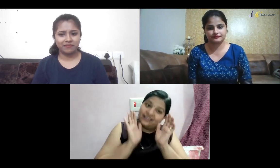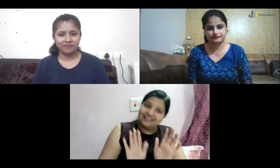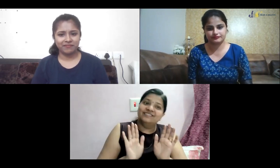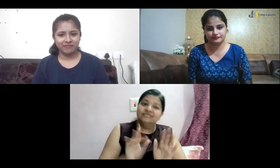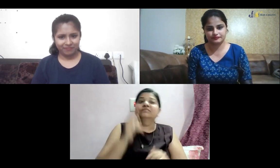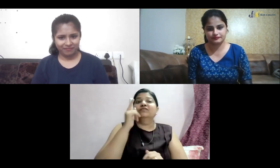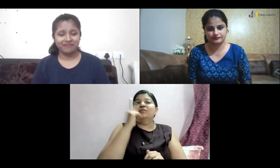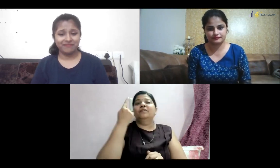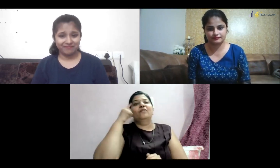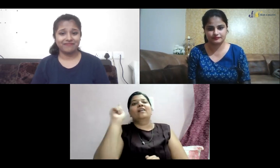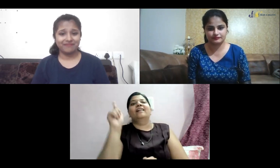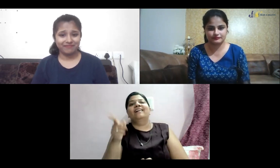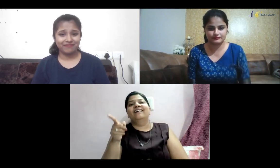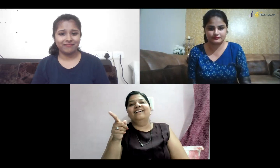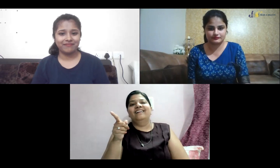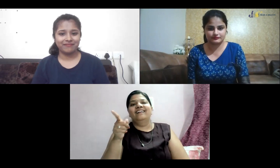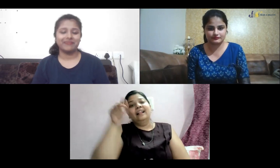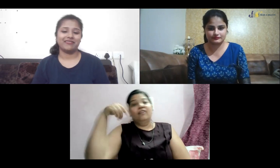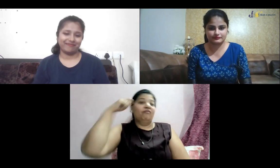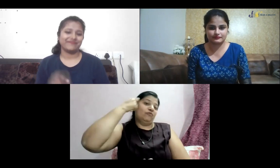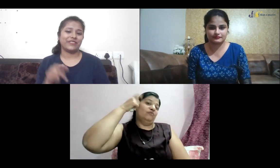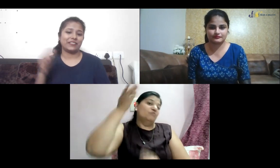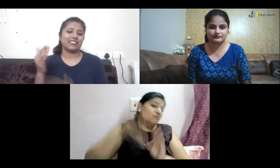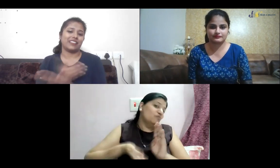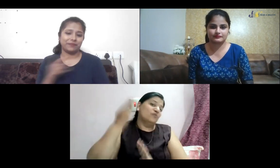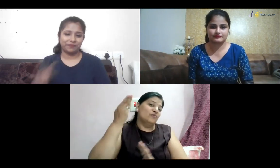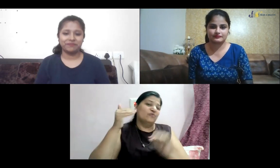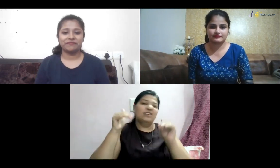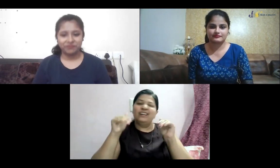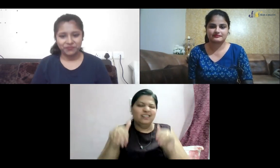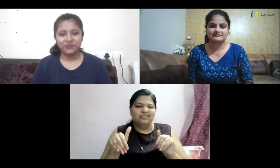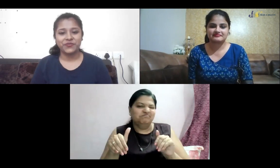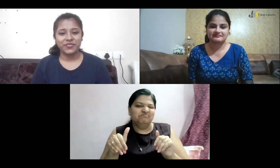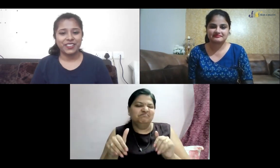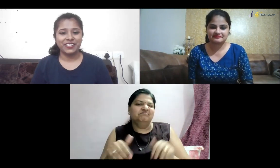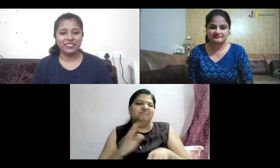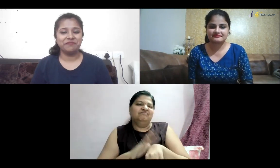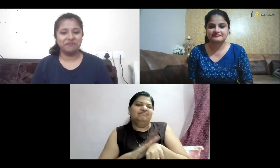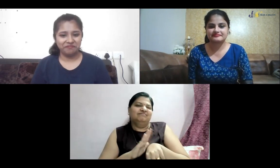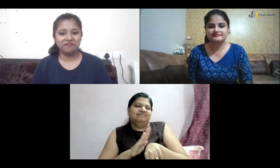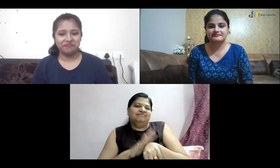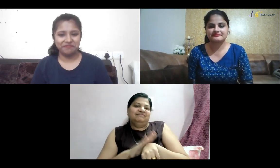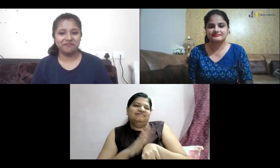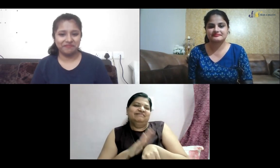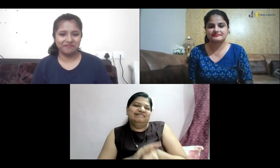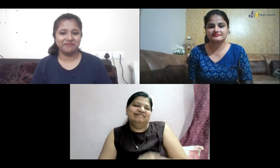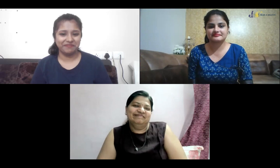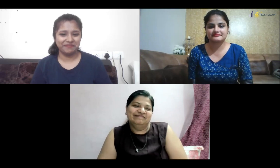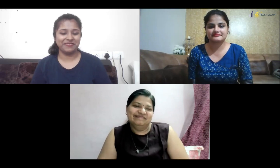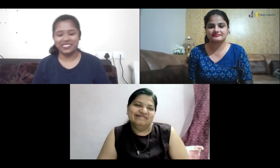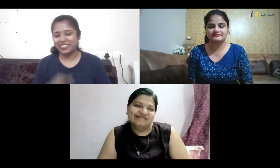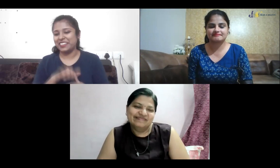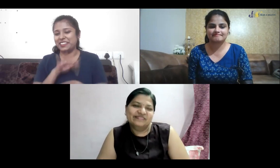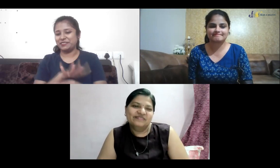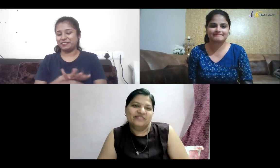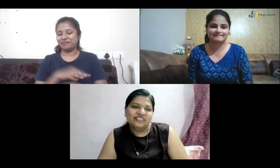So in workplace also, or also in the school setup. Yeah, for that's females. safely placed. But here in